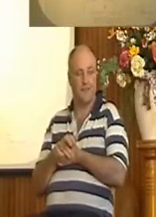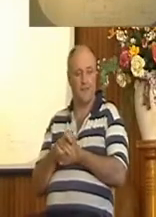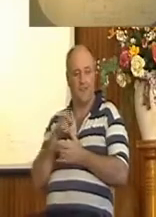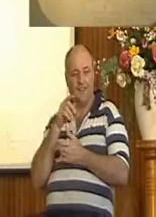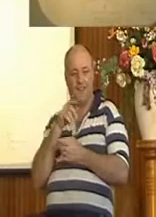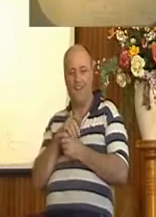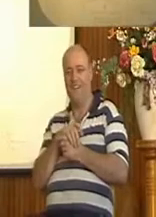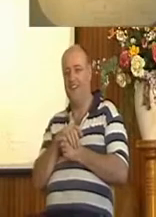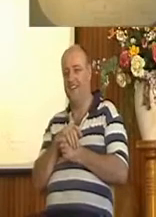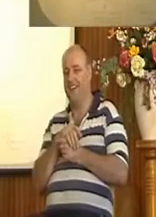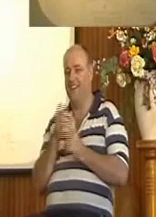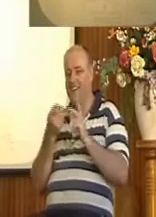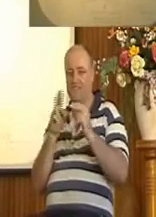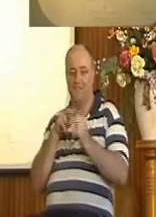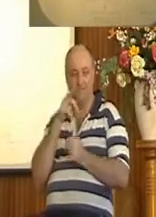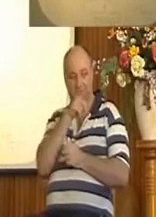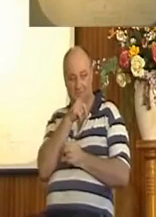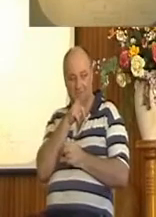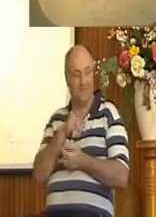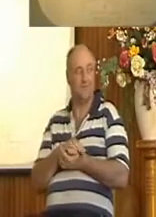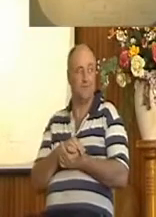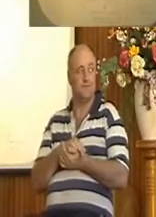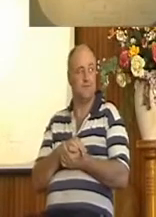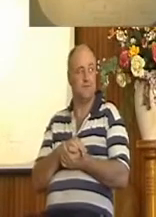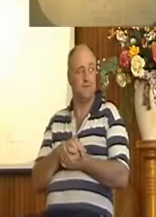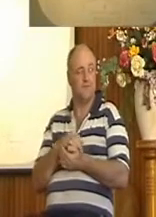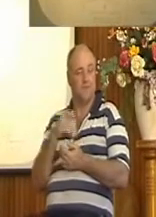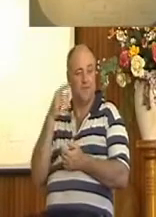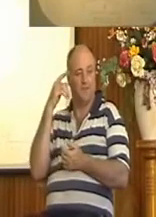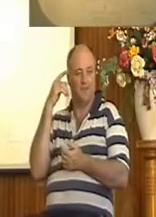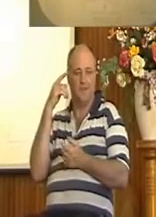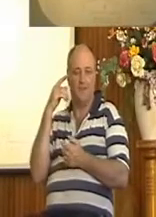But cardia, that's the heart. No cardia, tachycardia,